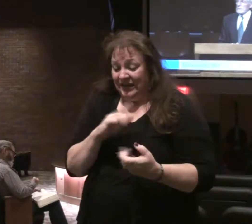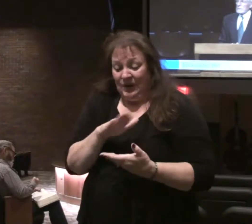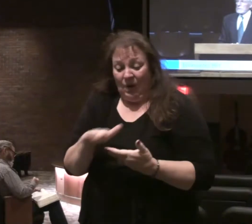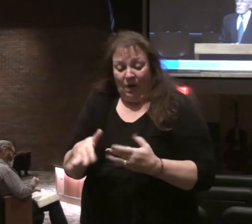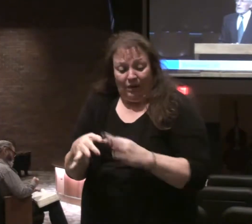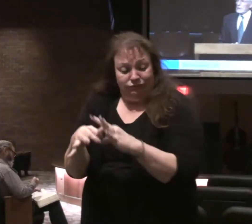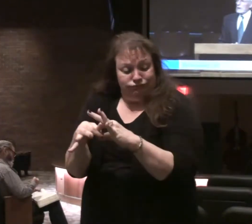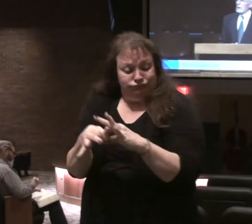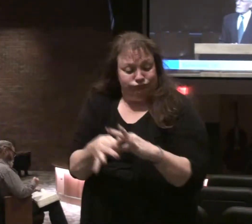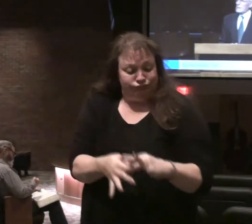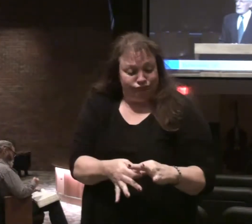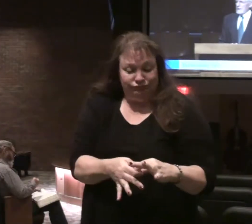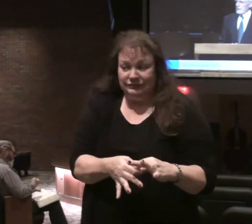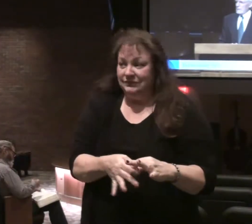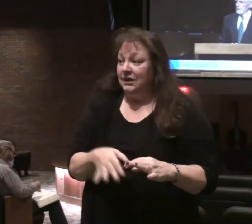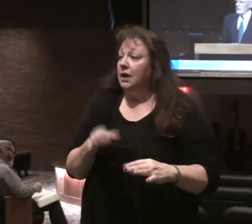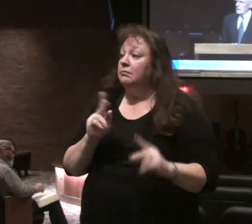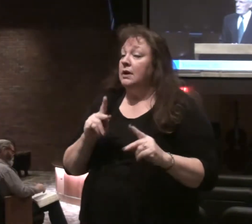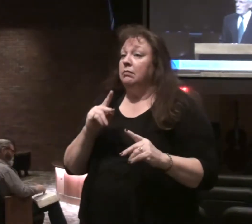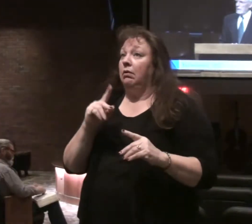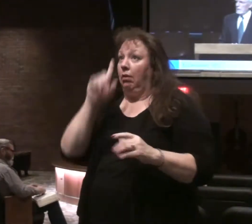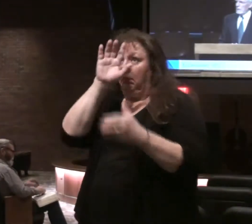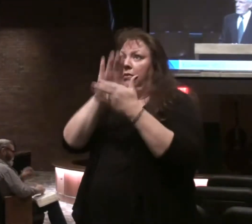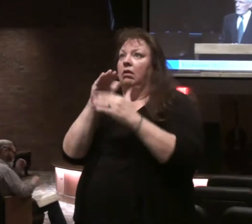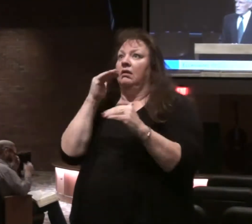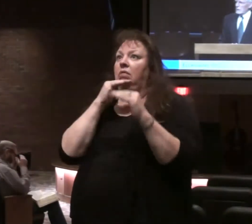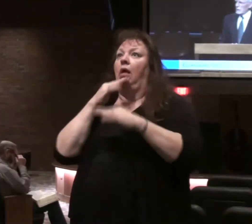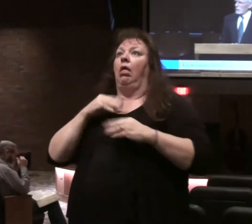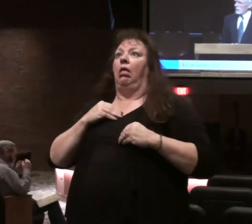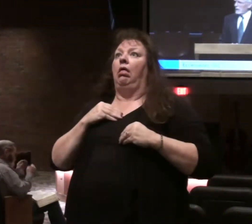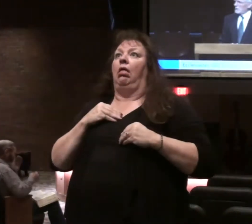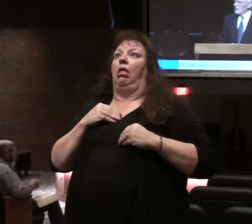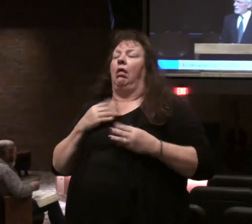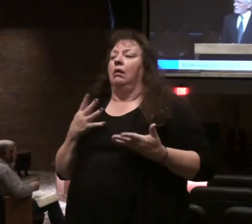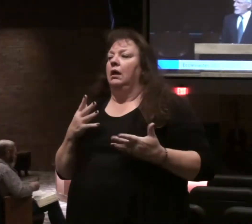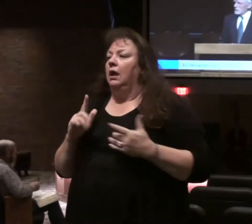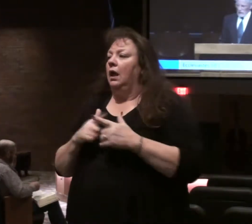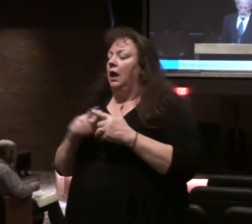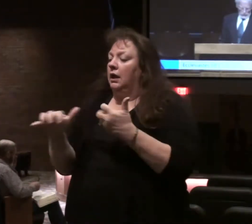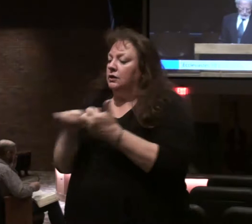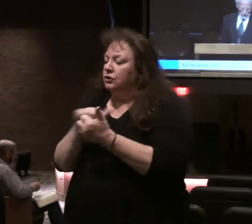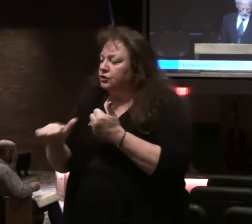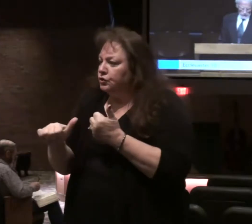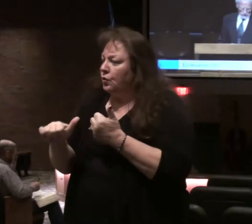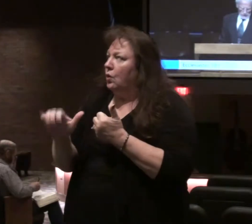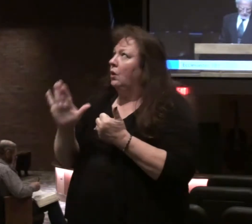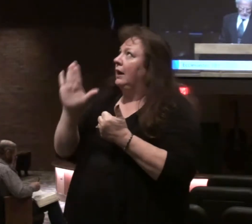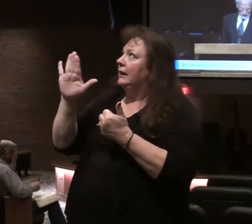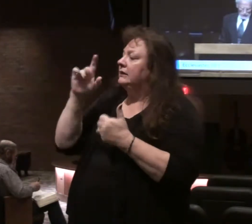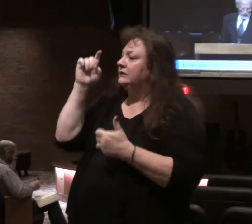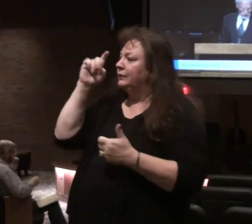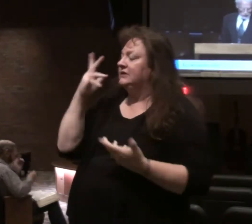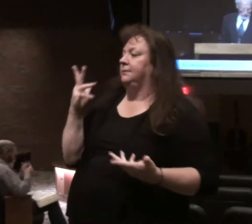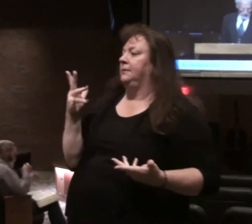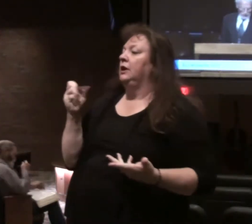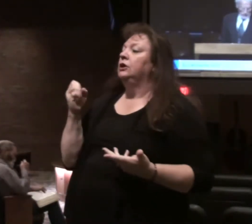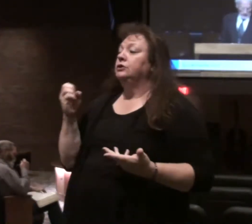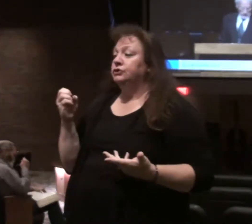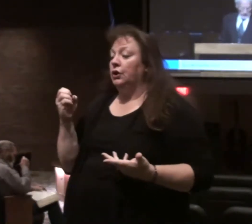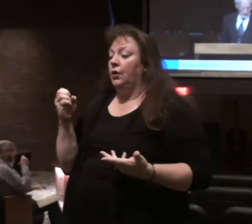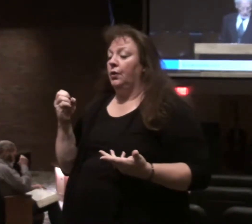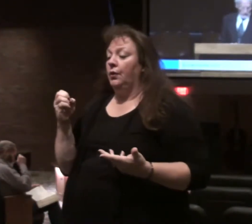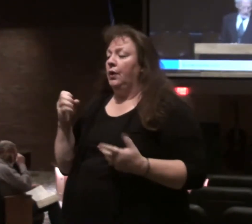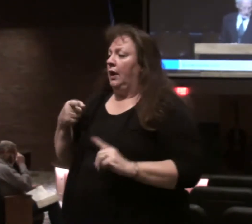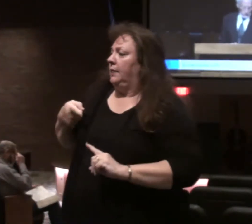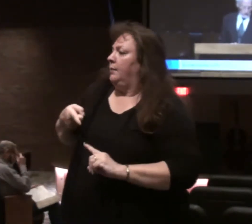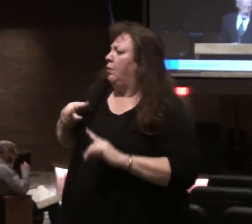lies quickly are believed and destroy much of what wisdom does. So he picks up that